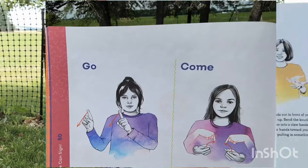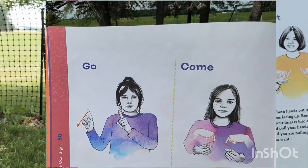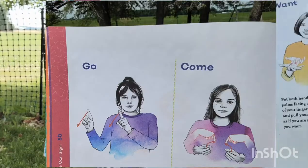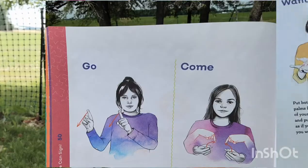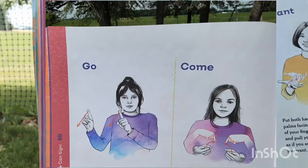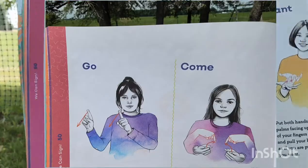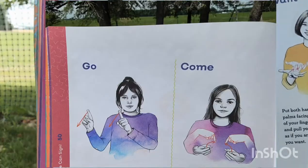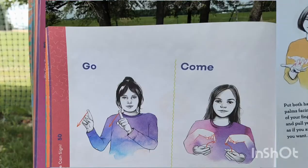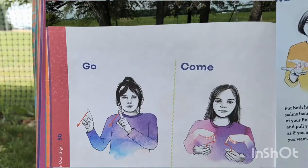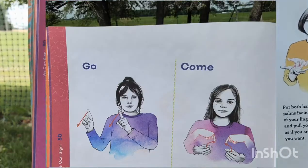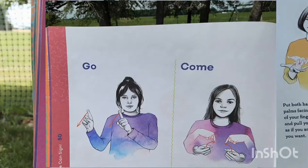Illustrations.